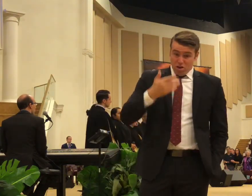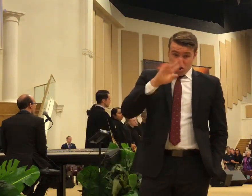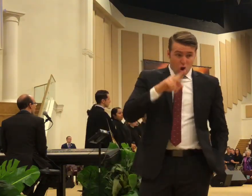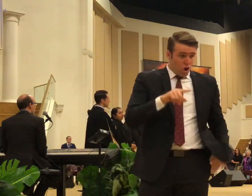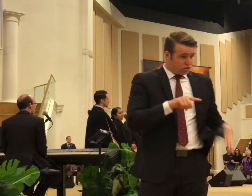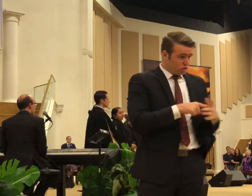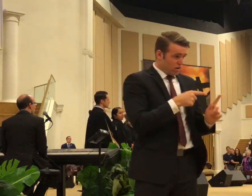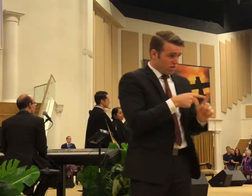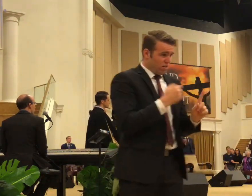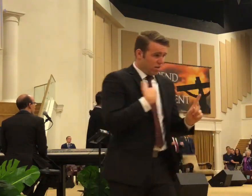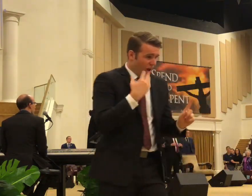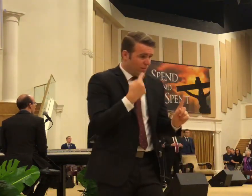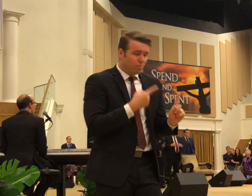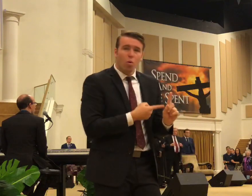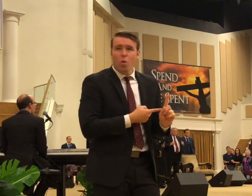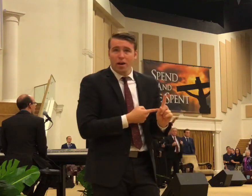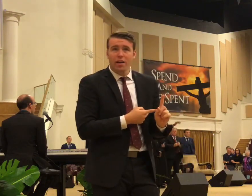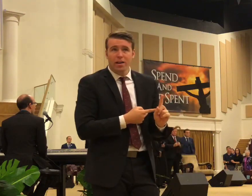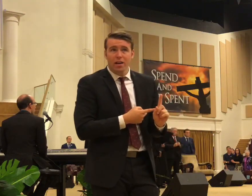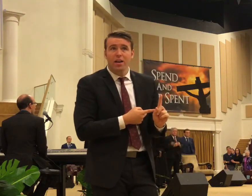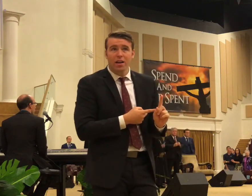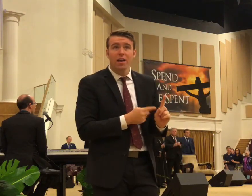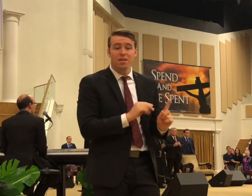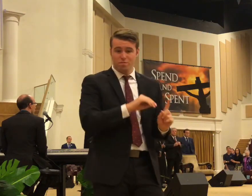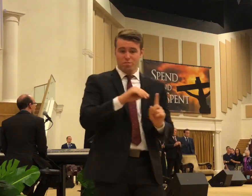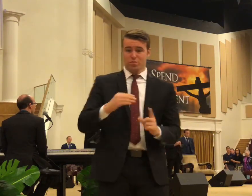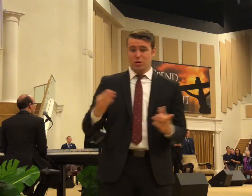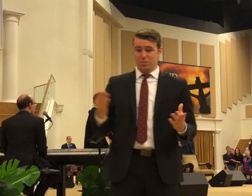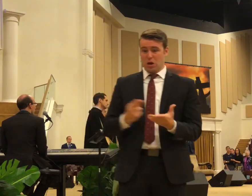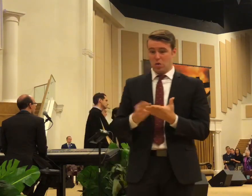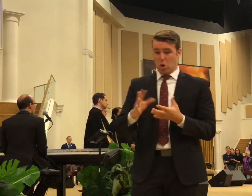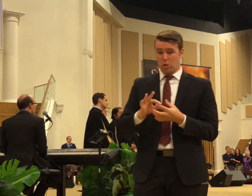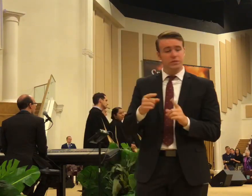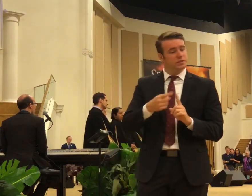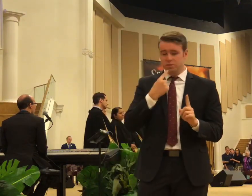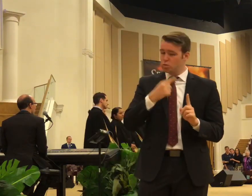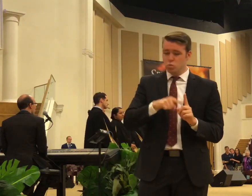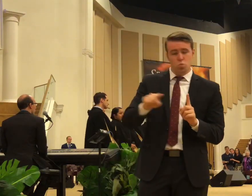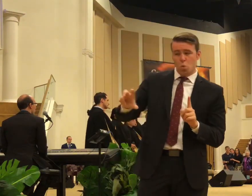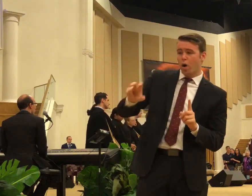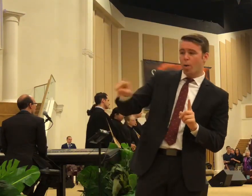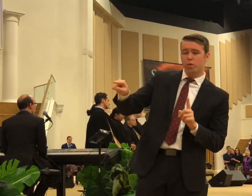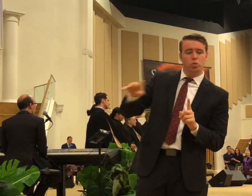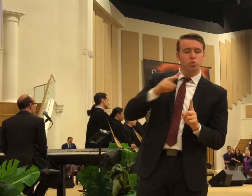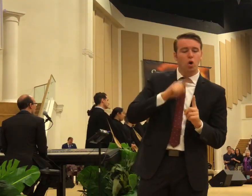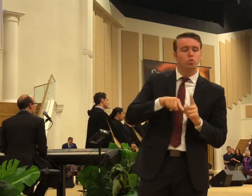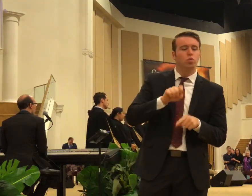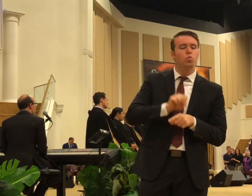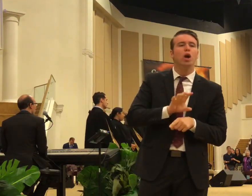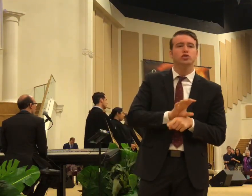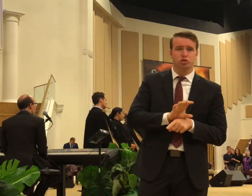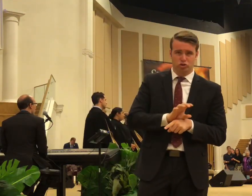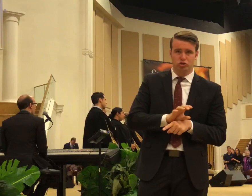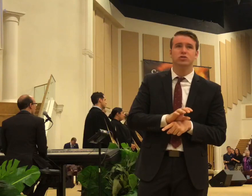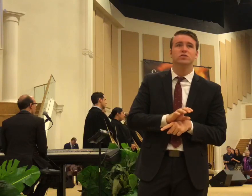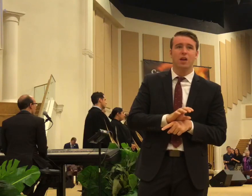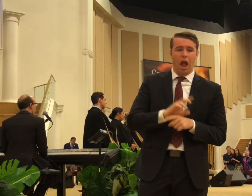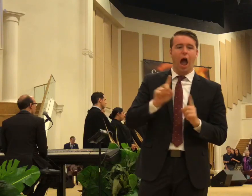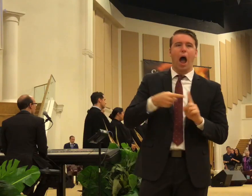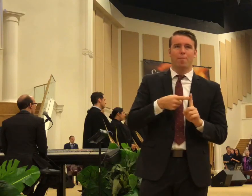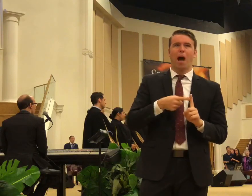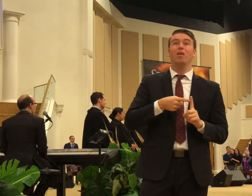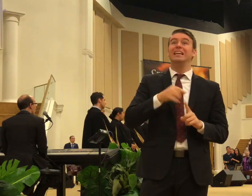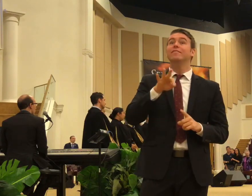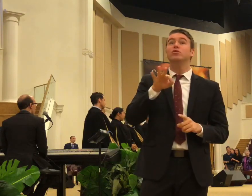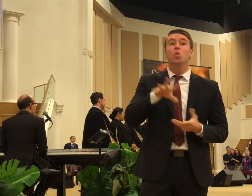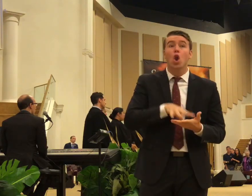that boy, put him here, and the Holy Ghost said, "You go back and you talk to the Rock Church about if